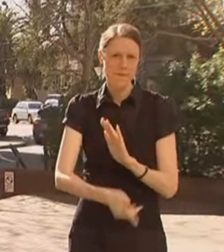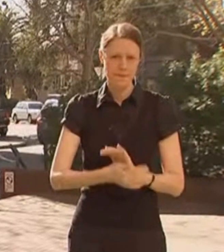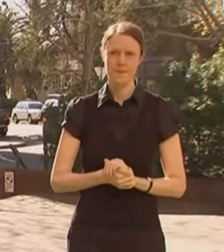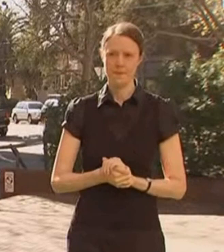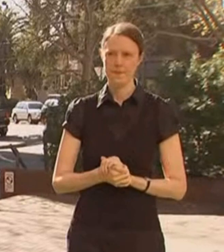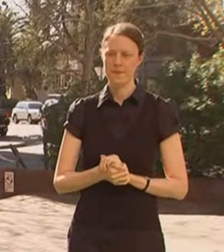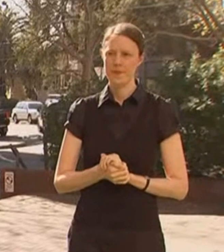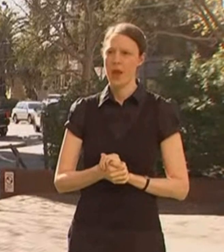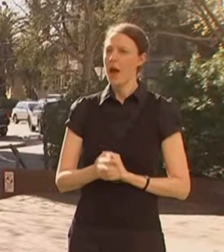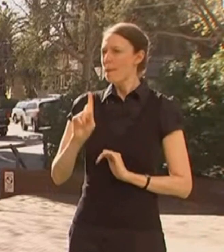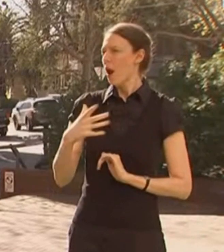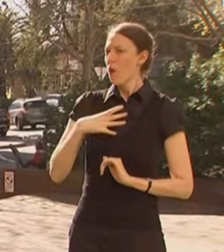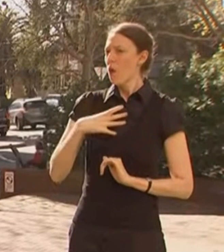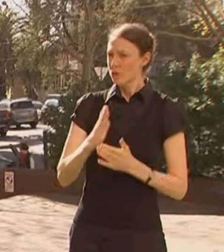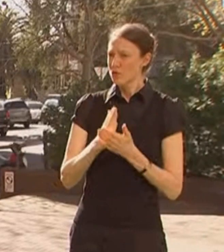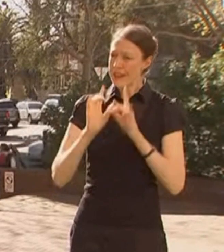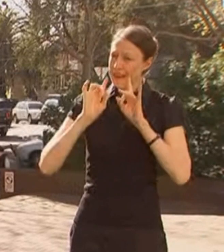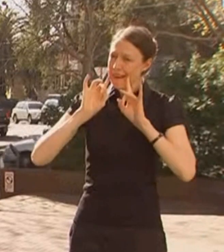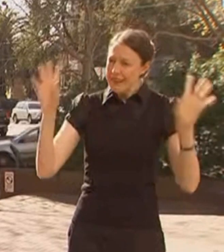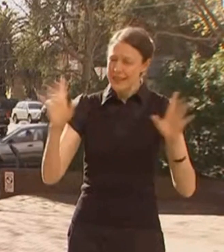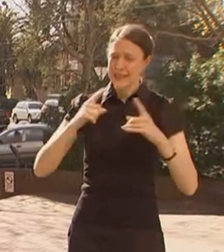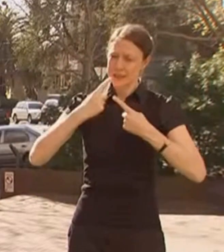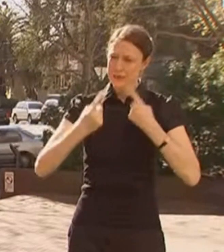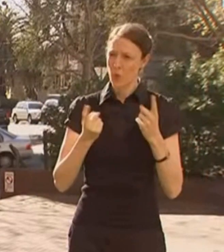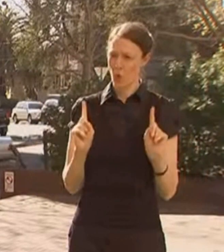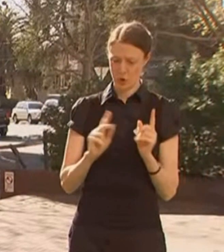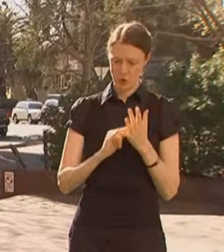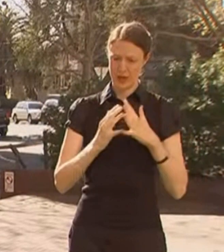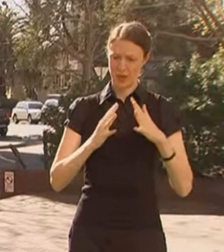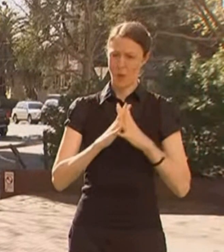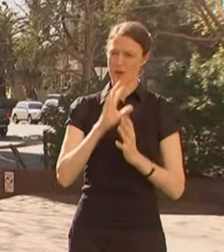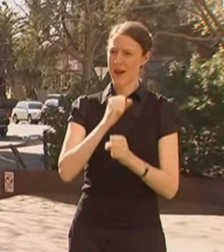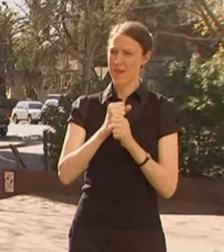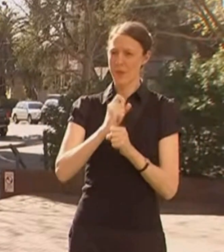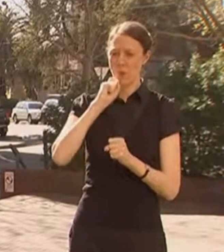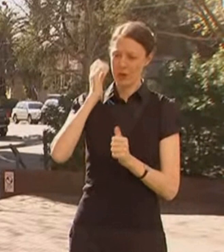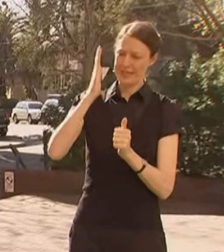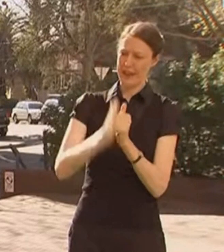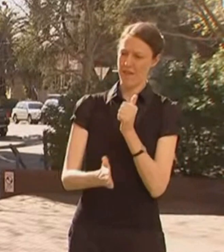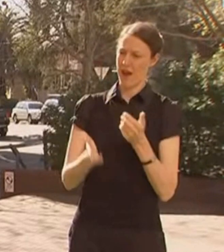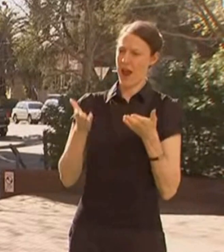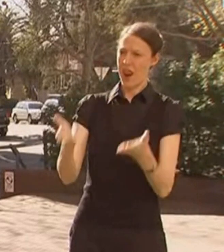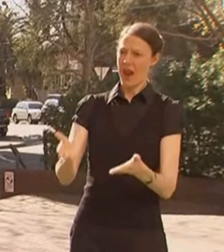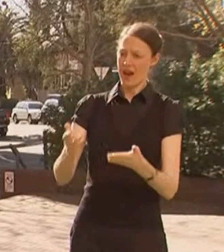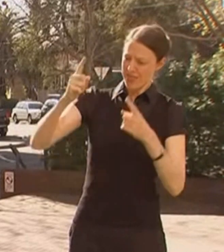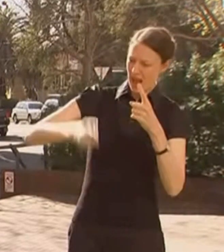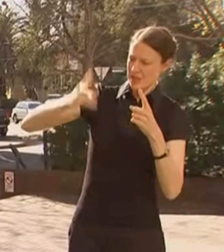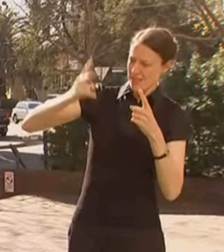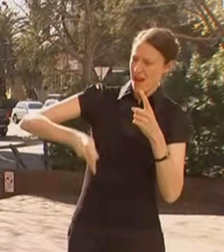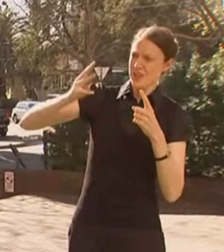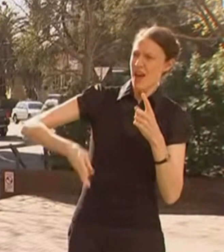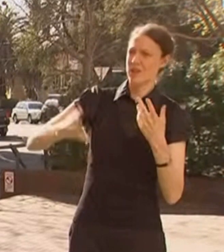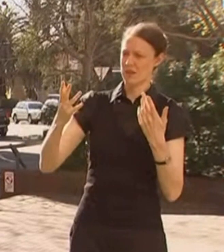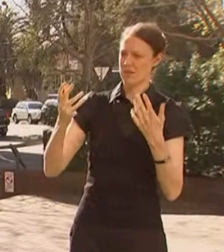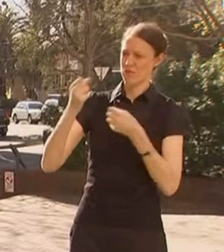on tomorrow will be sought to have an injunction put on against in the Supreme Court, or the application has been made,